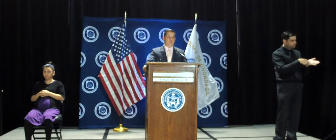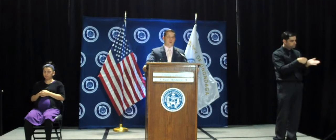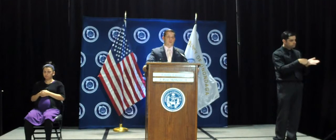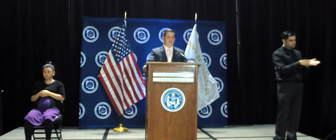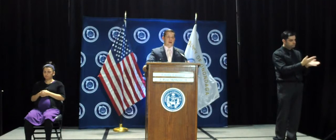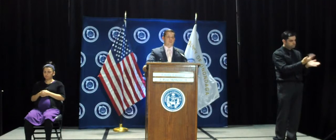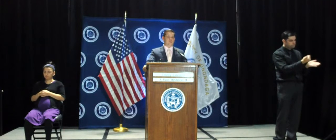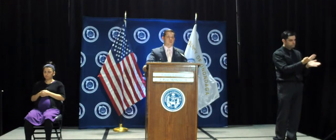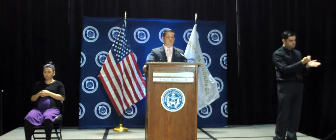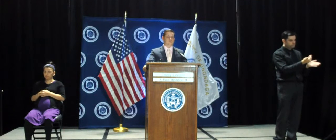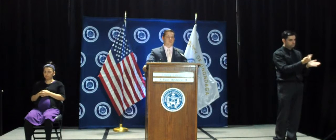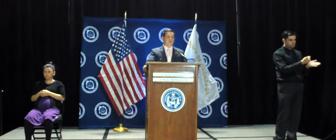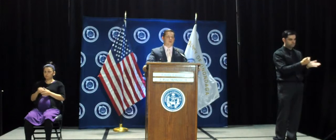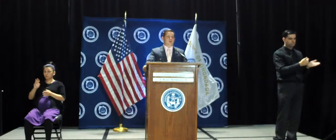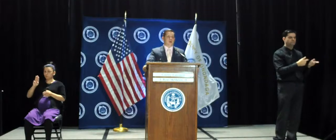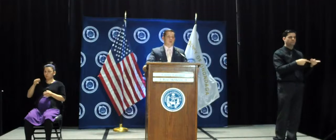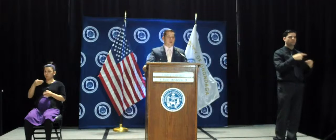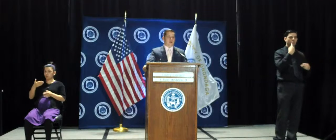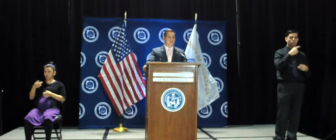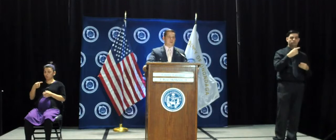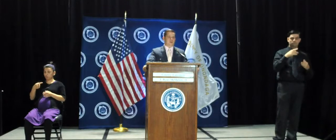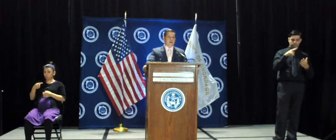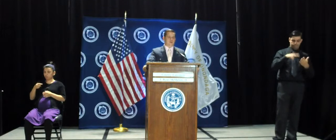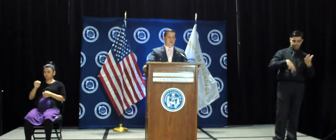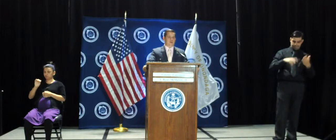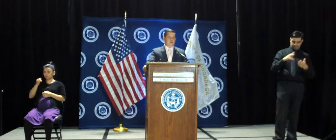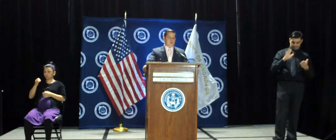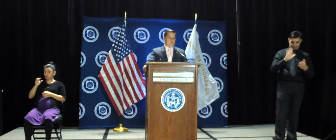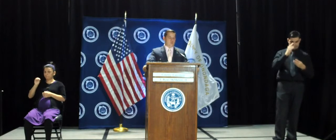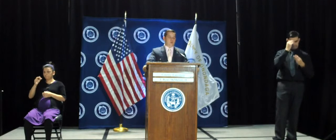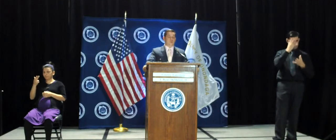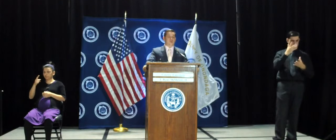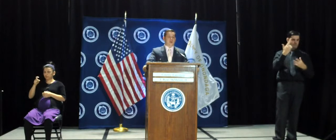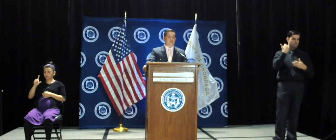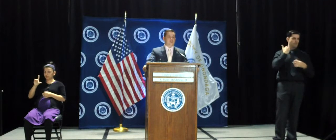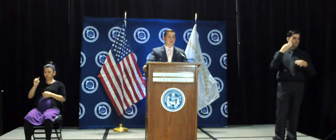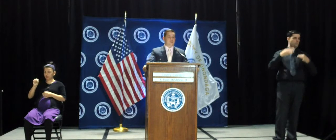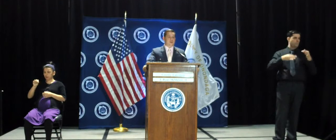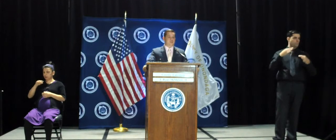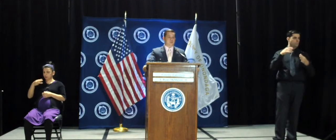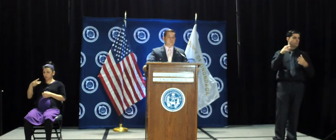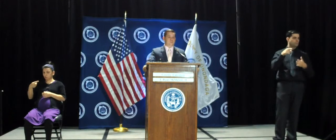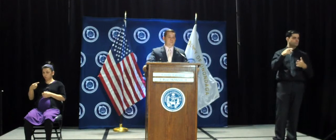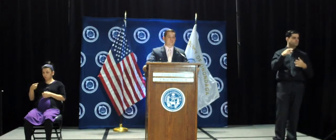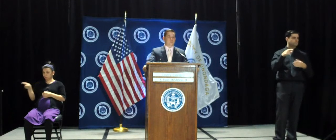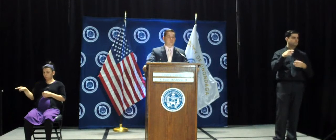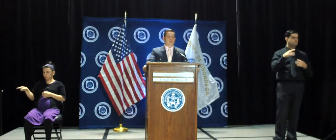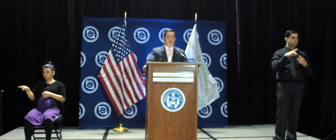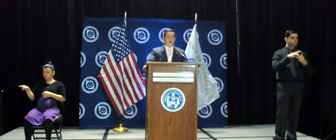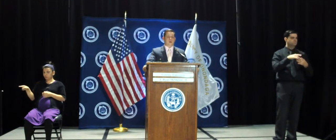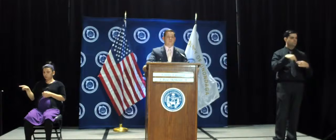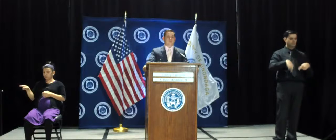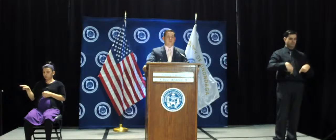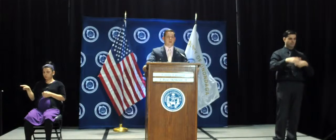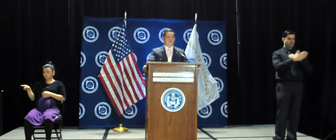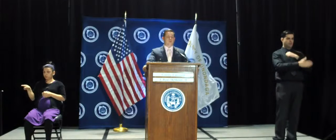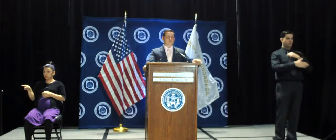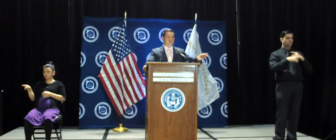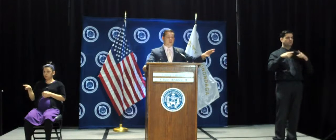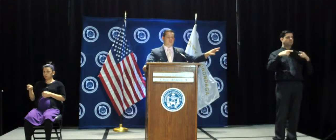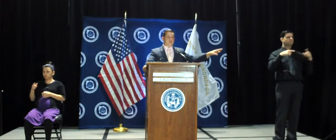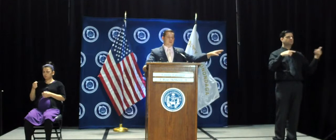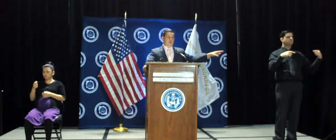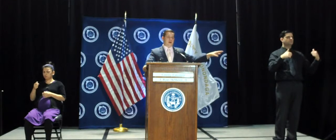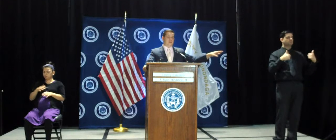court and what the options were for what could happen to the county, Moonbeam was challenging their assessment. And that was